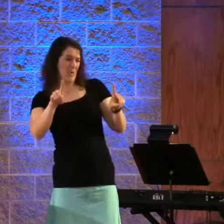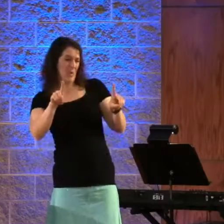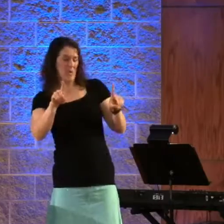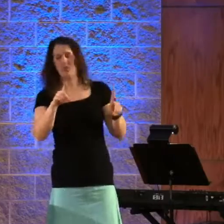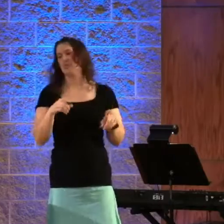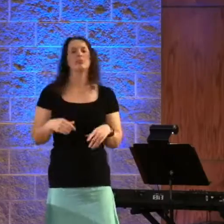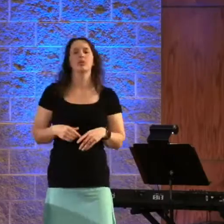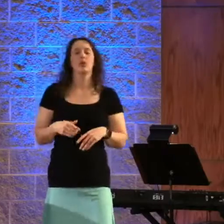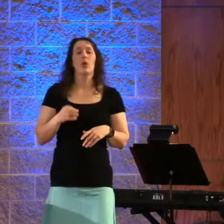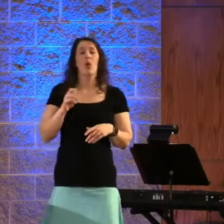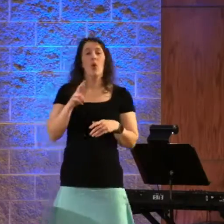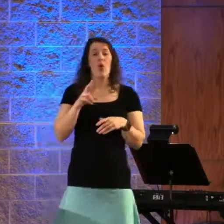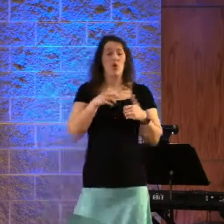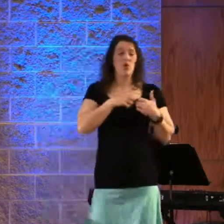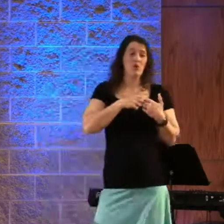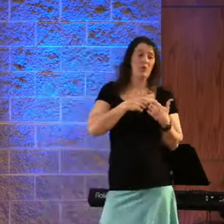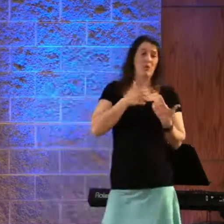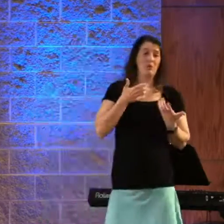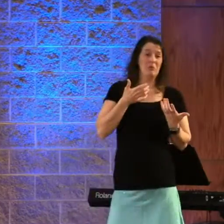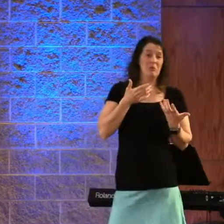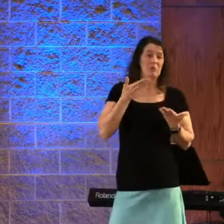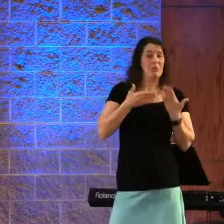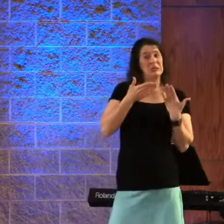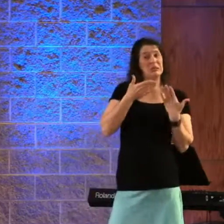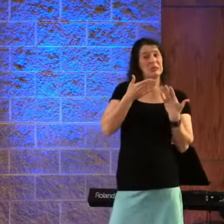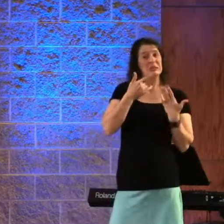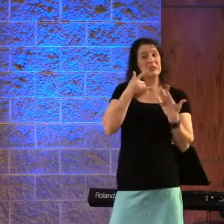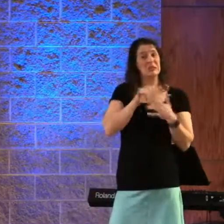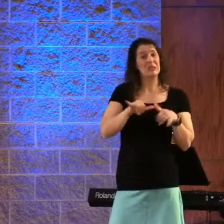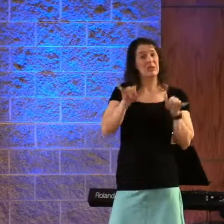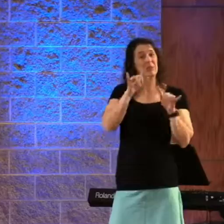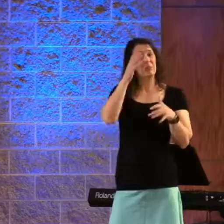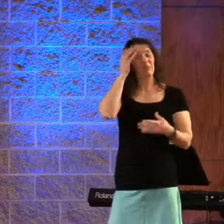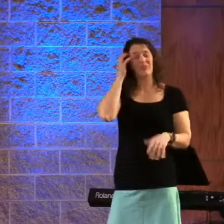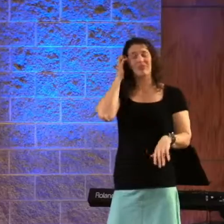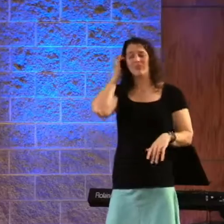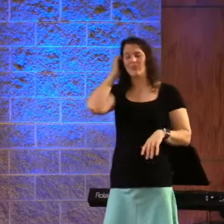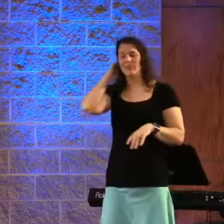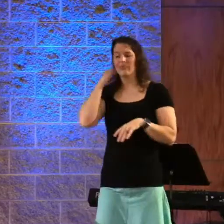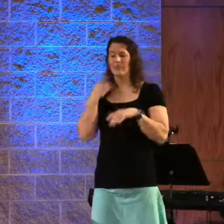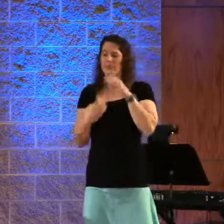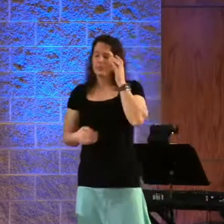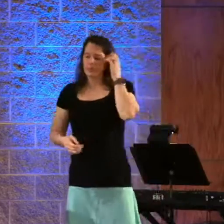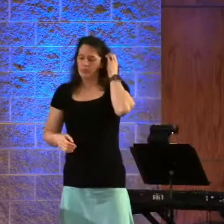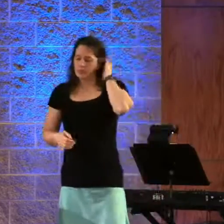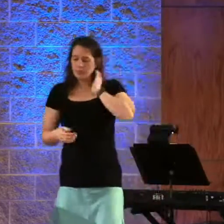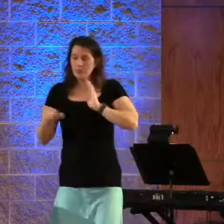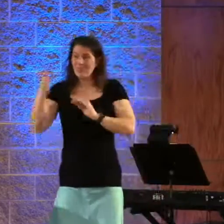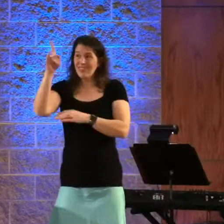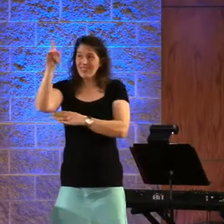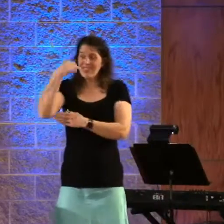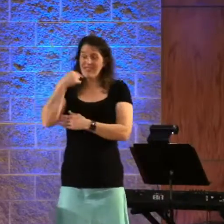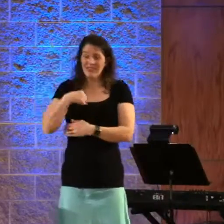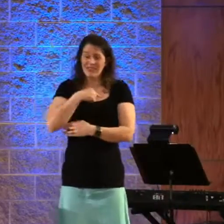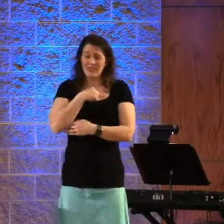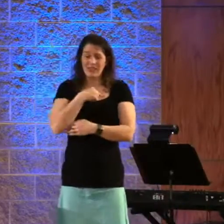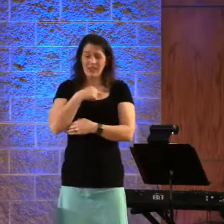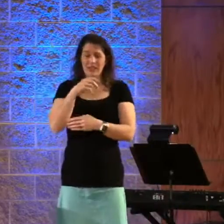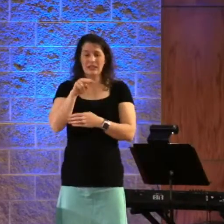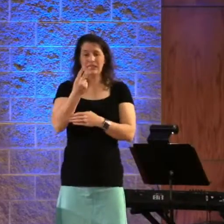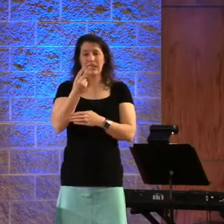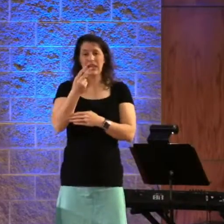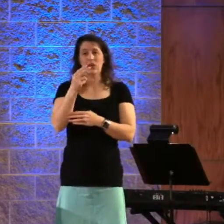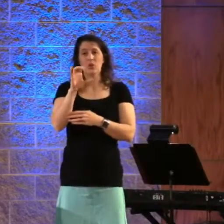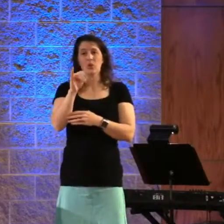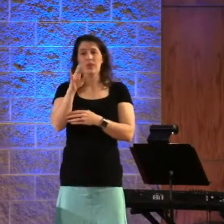your girlfriends might see the very same thing. And God tells us in 2 Corinthians chapter 5,